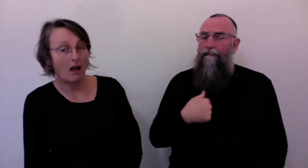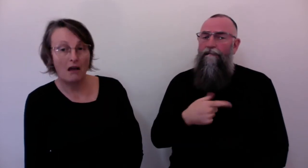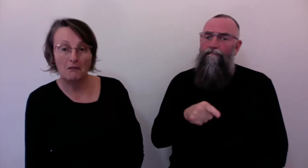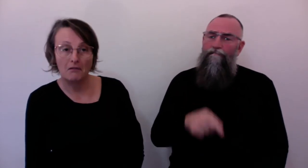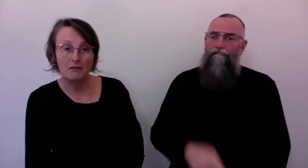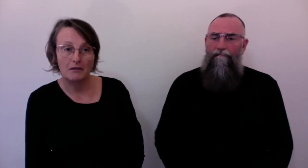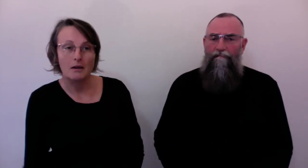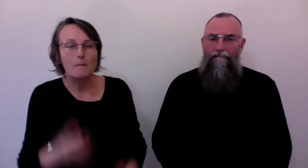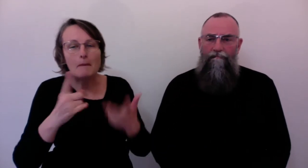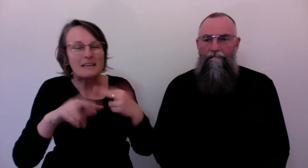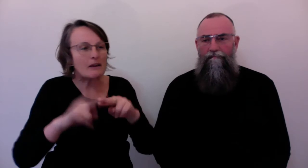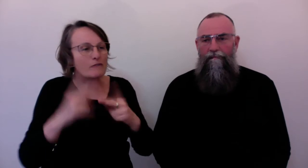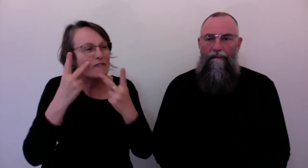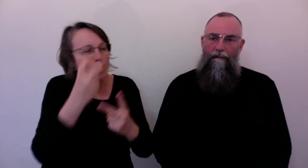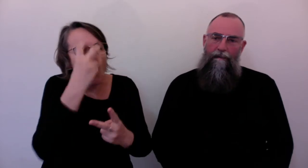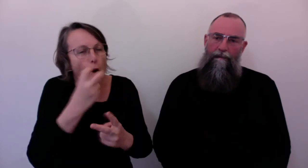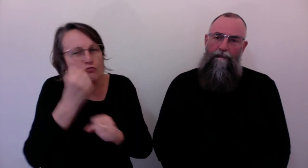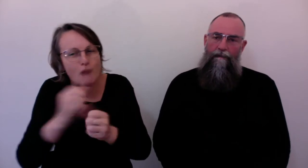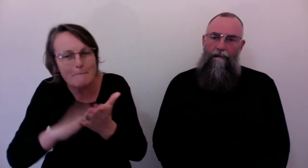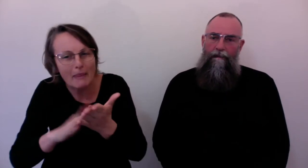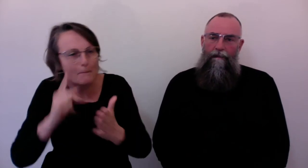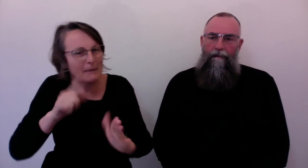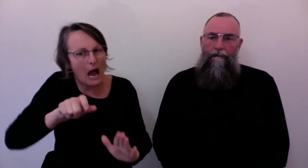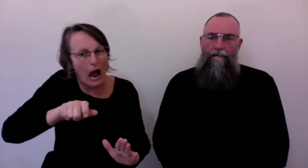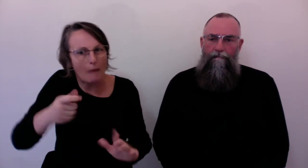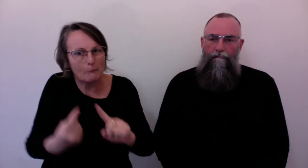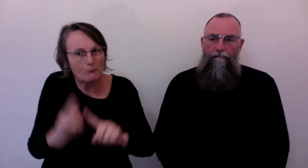Grandma Maver who speaks with a quiet voice, you might ramp it up to a 7 or something like that.